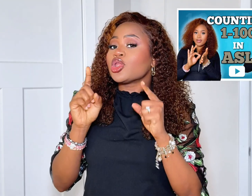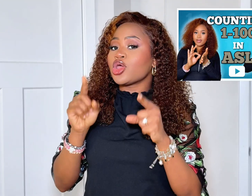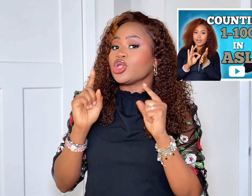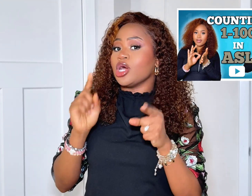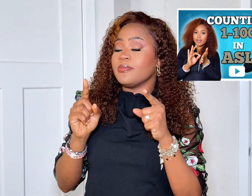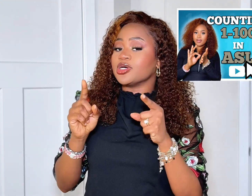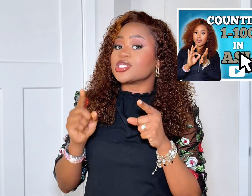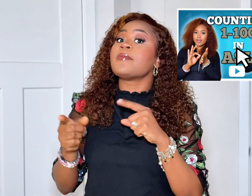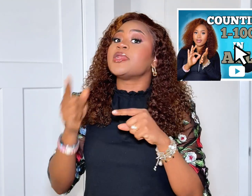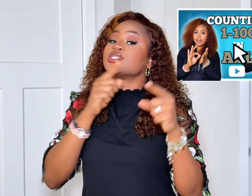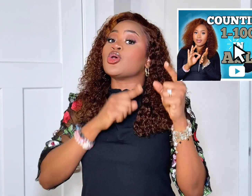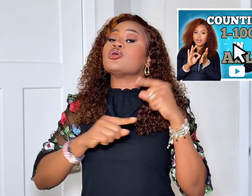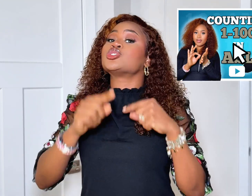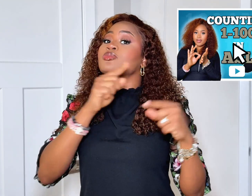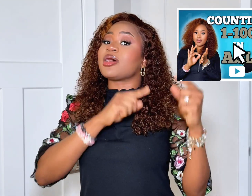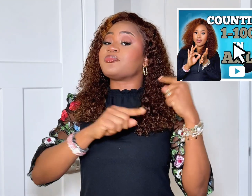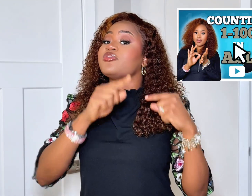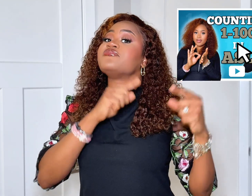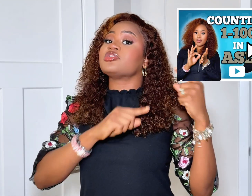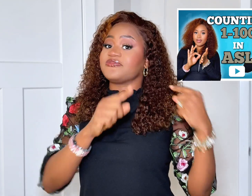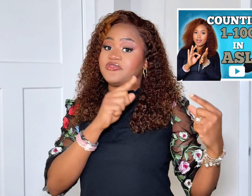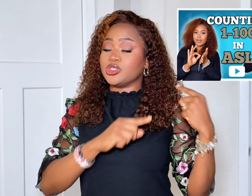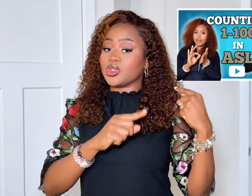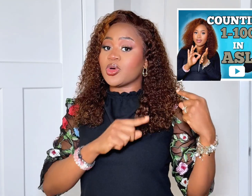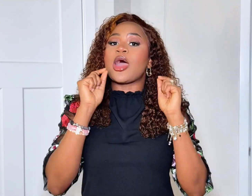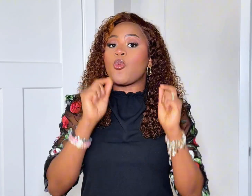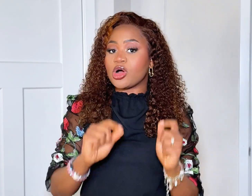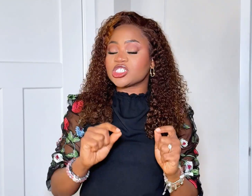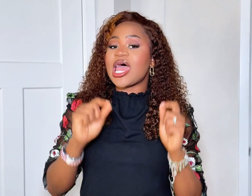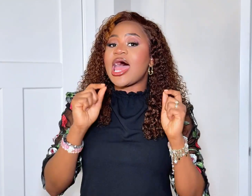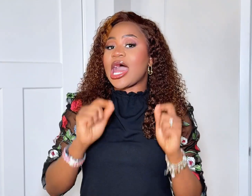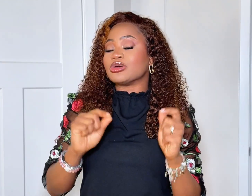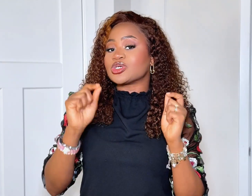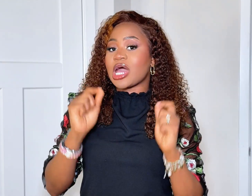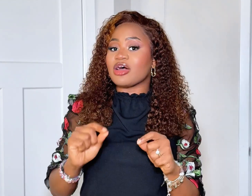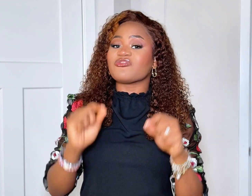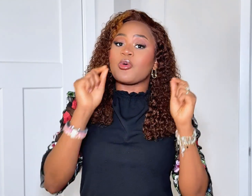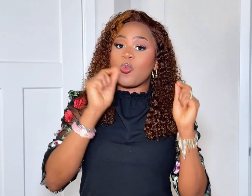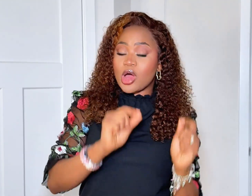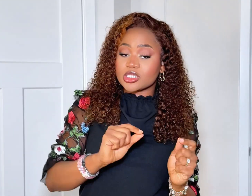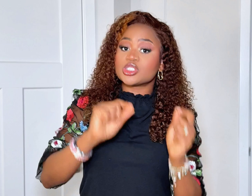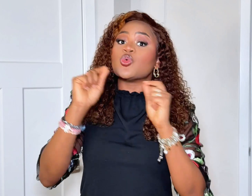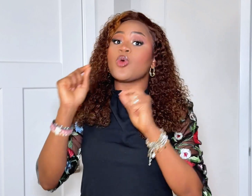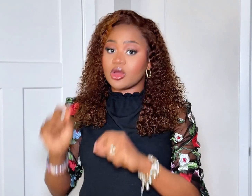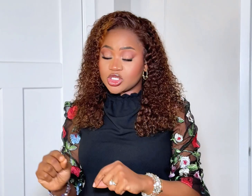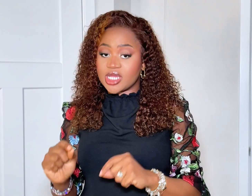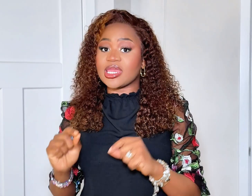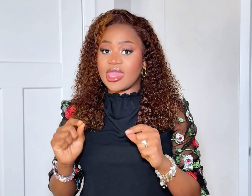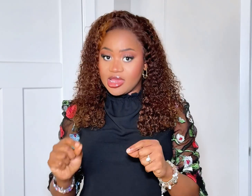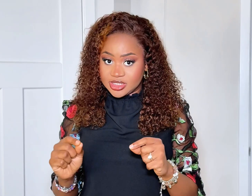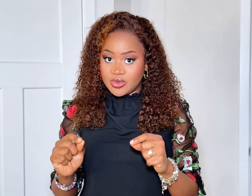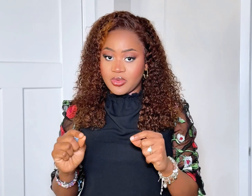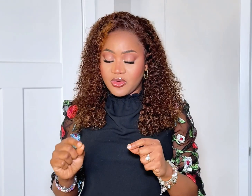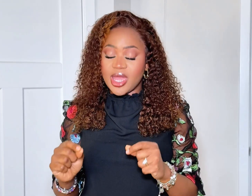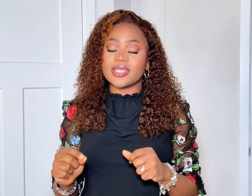your numbers, please go to my previous video and watch how to count from 1 to 100 in ASL. Alright? Time